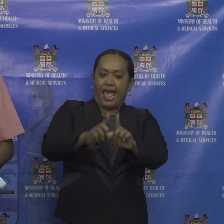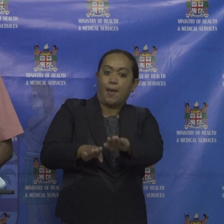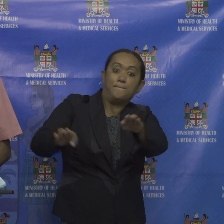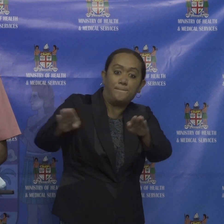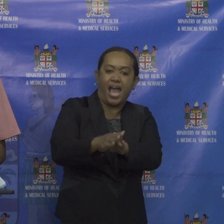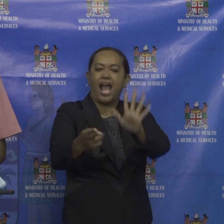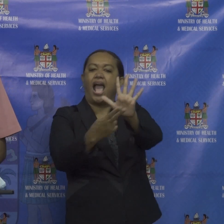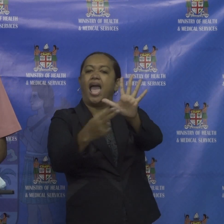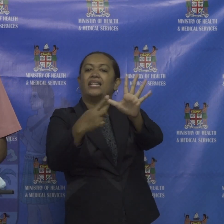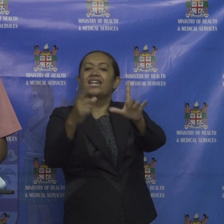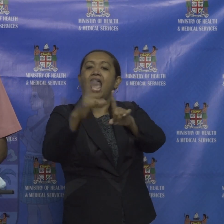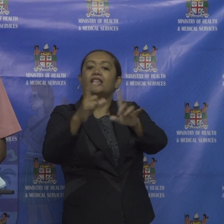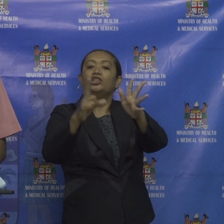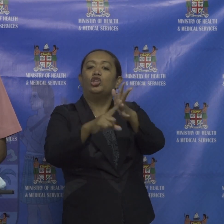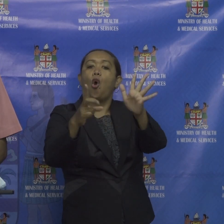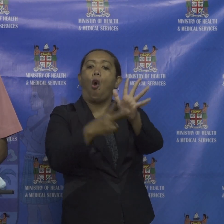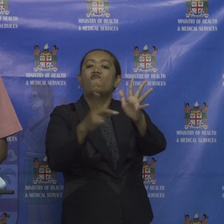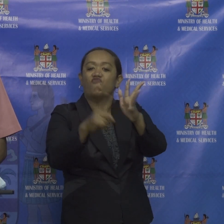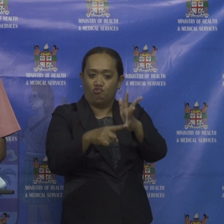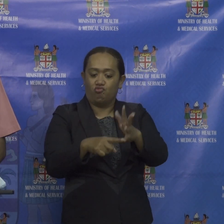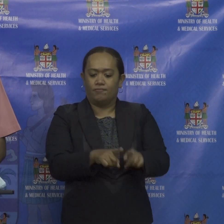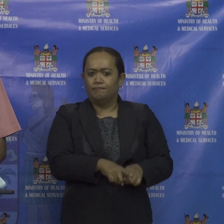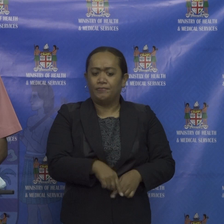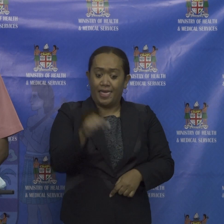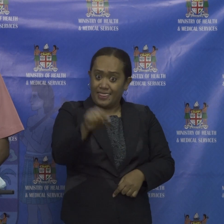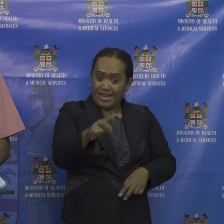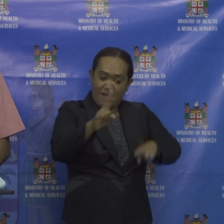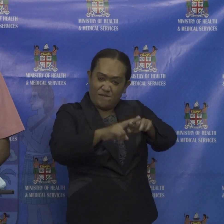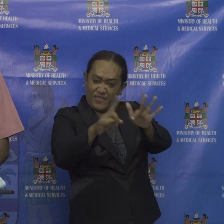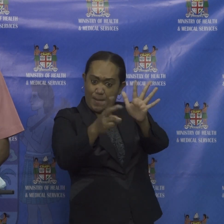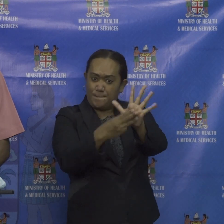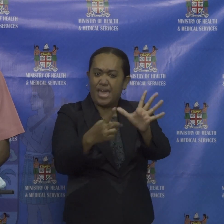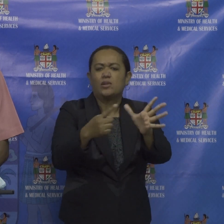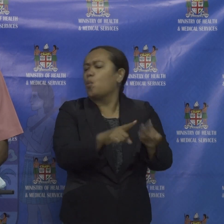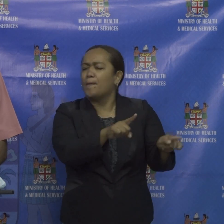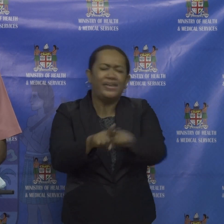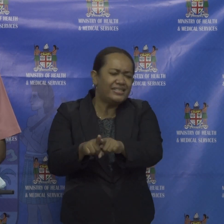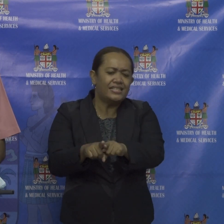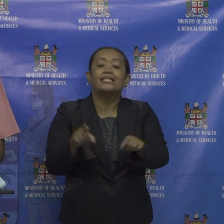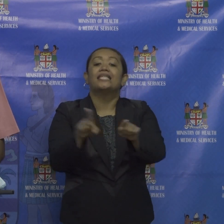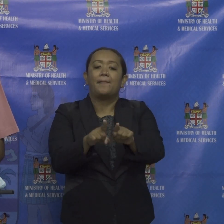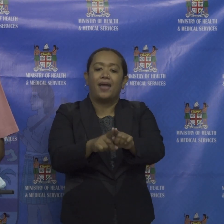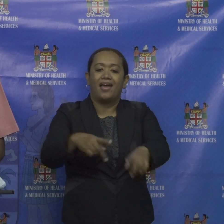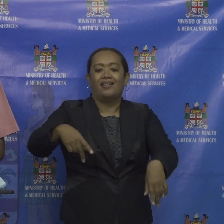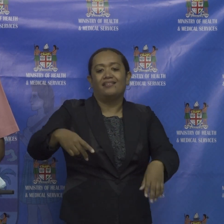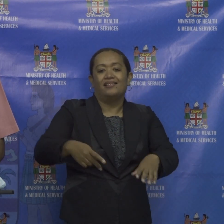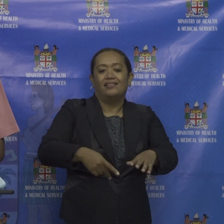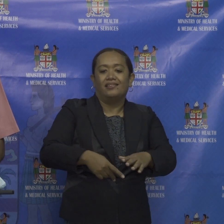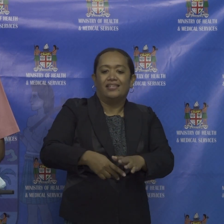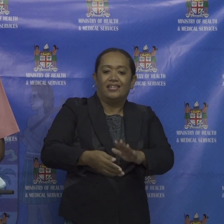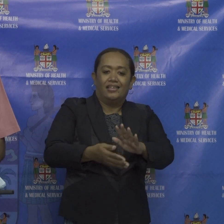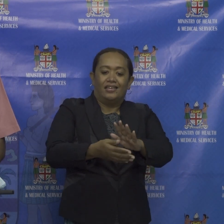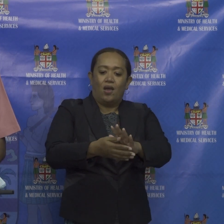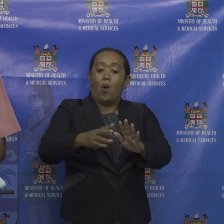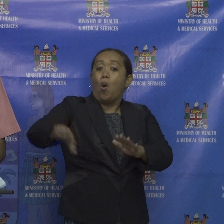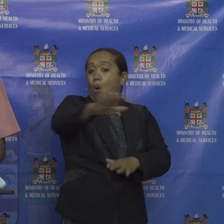So it will play the role that Lautoka Hospital plays in secondary and tertiary hospital